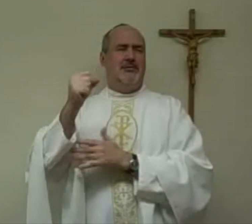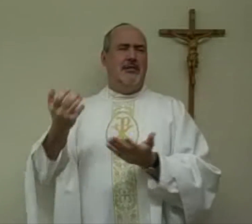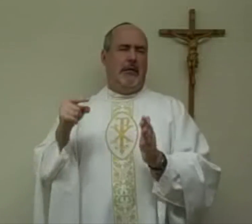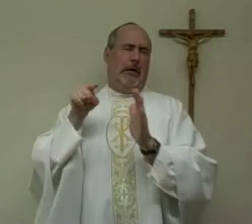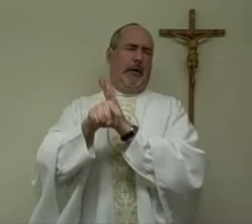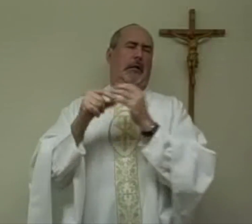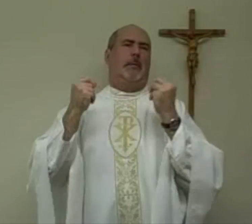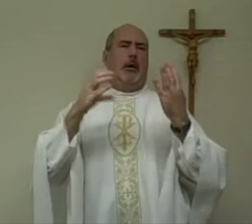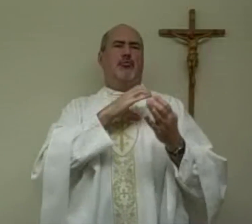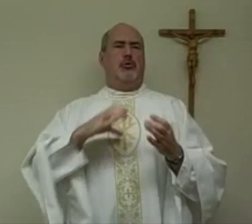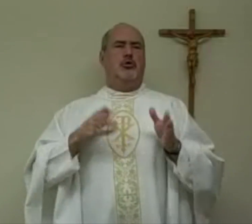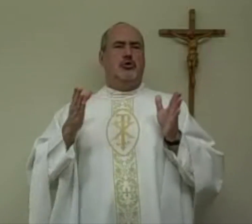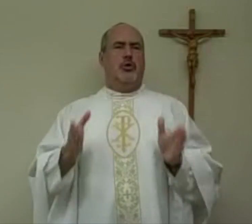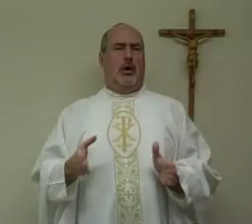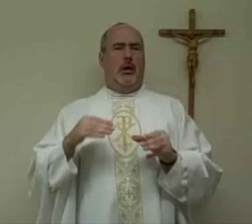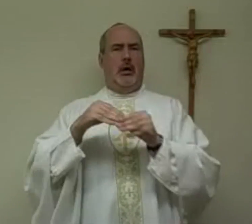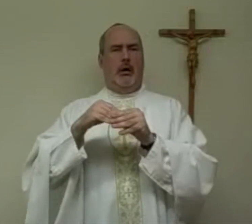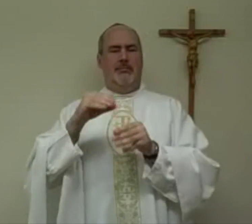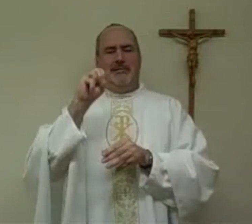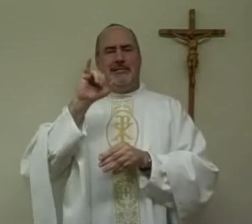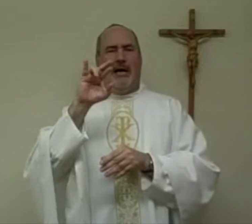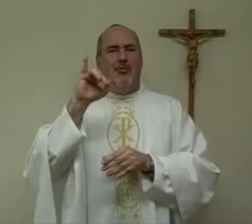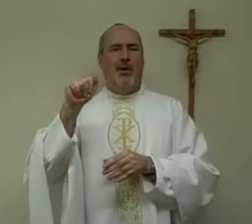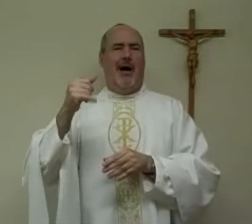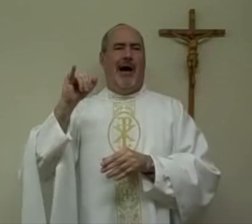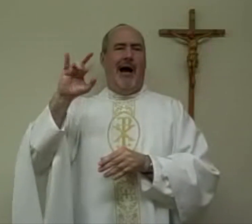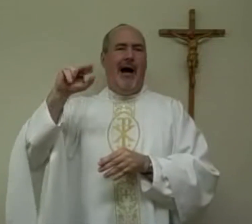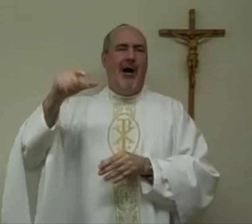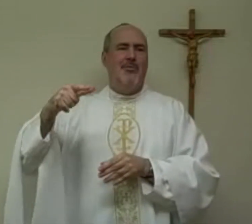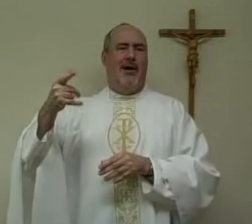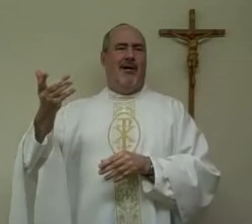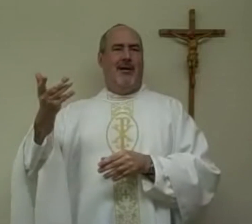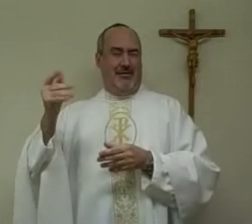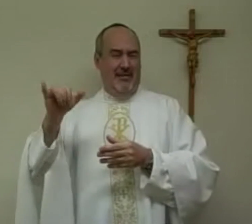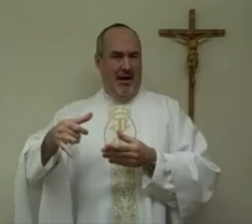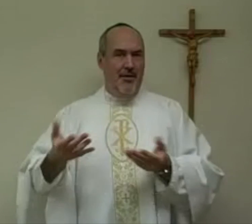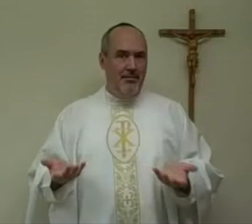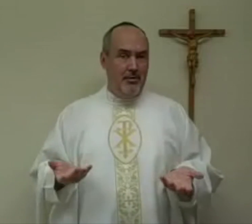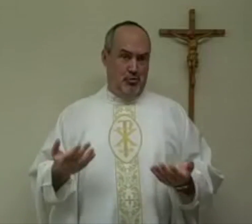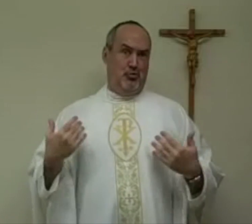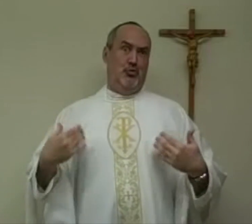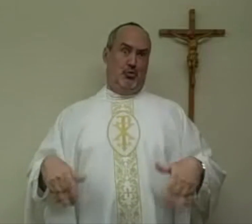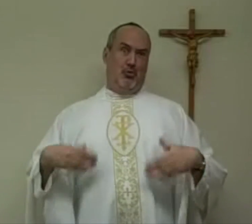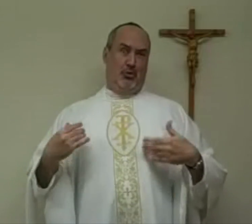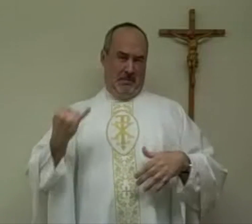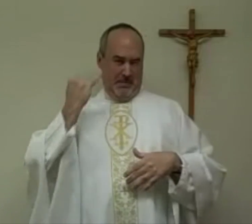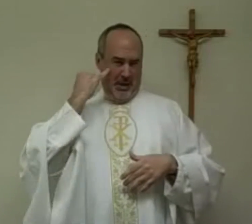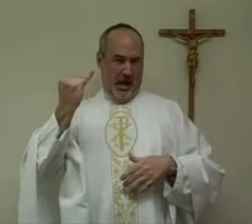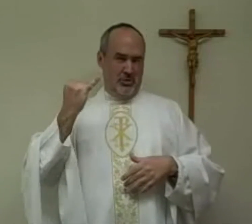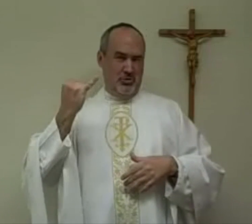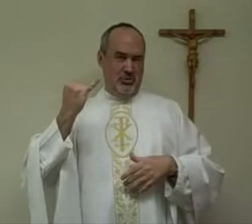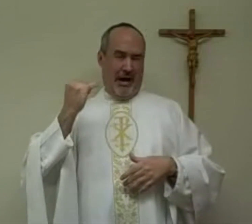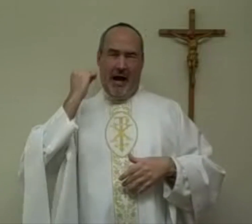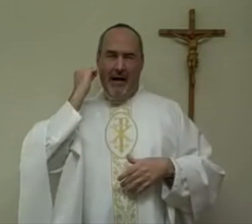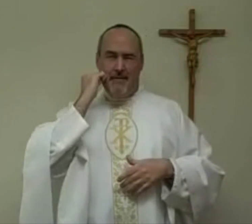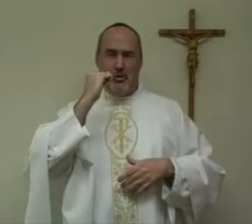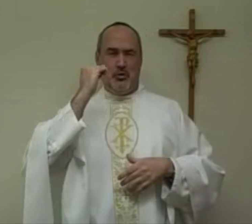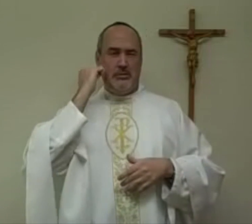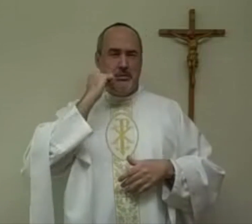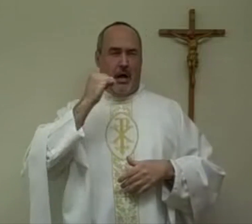for example, by groups like ISIS. Some of the Christian people in Syria and Iraq that have gone through